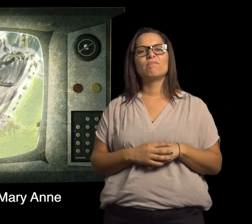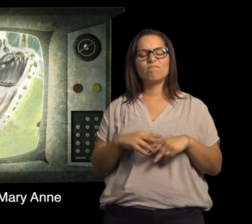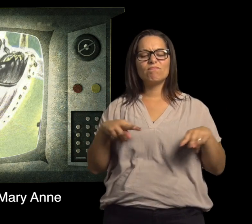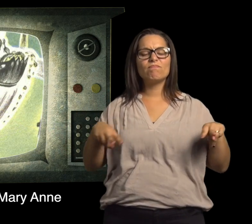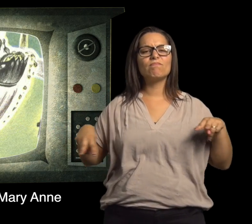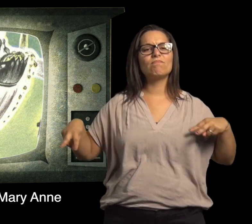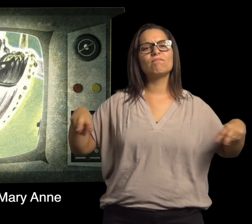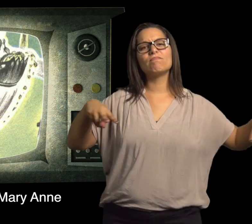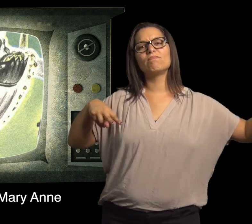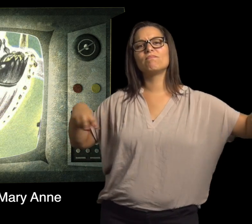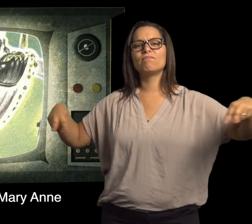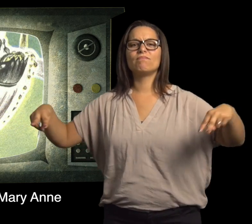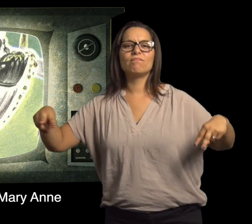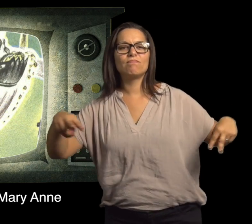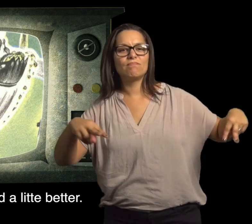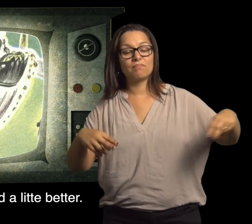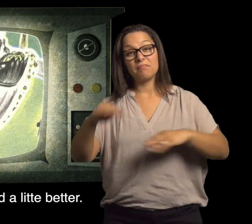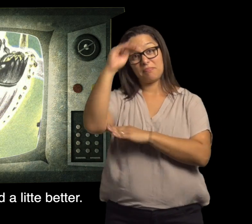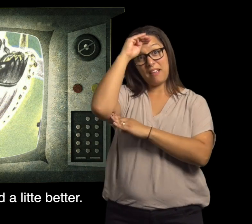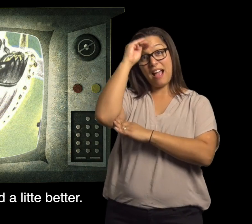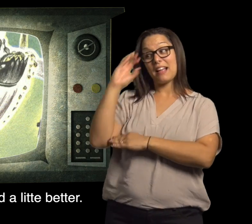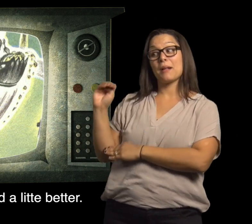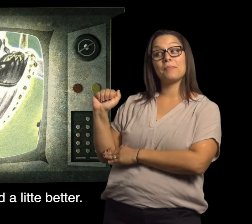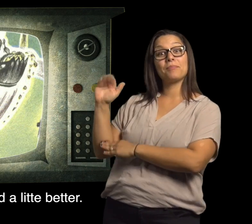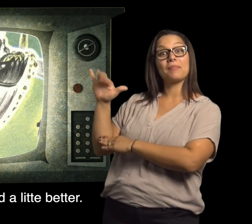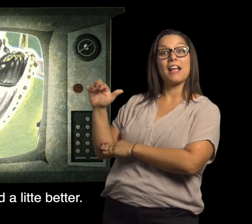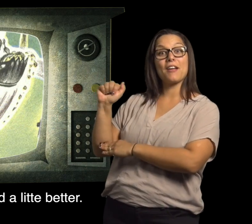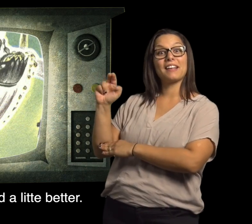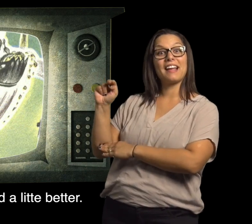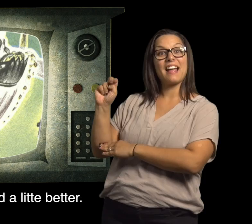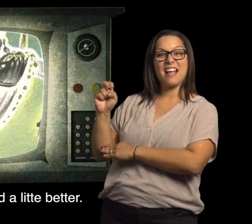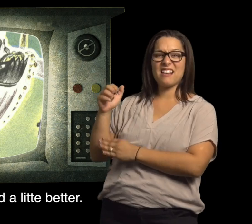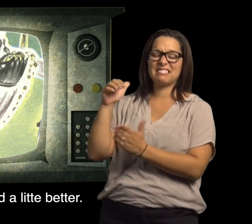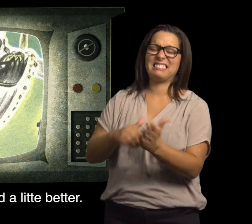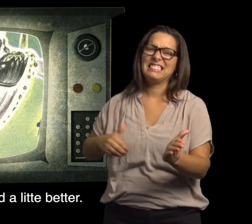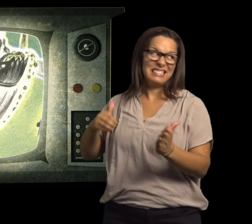Mike Mulligan and Mary Ann dug a little faster and a little better.